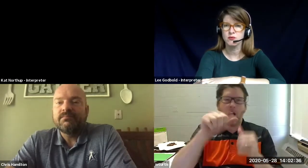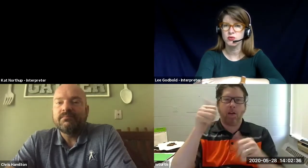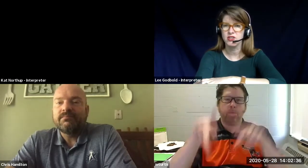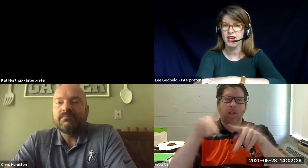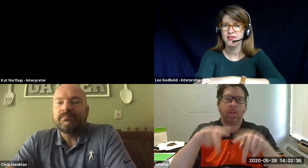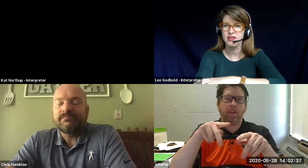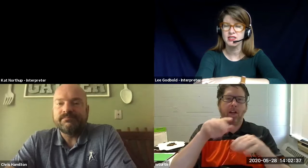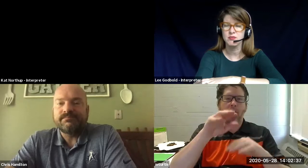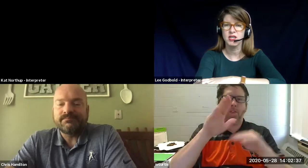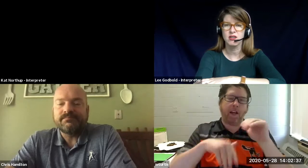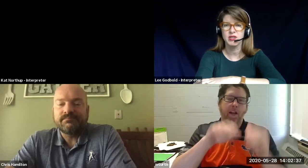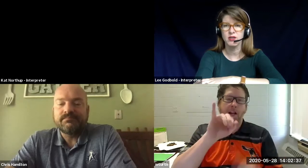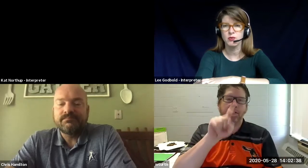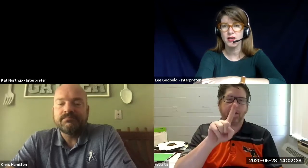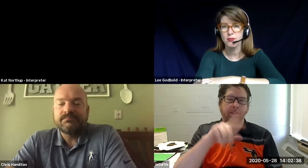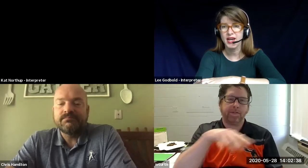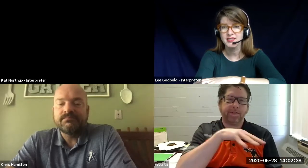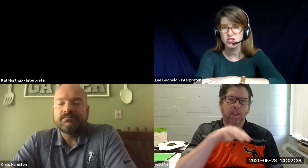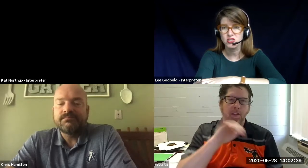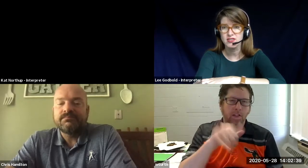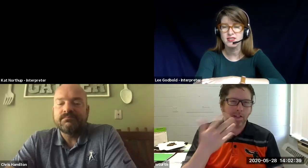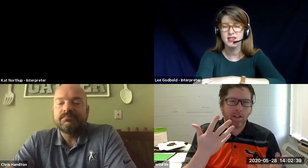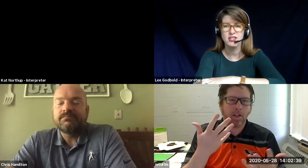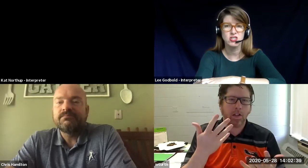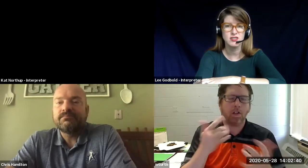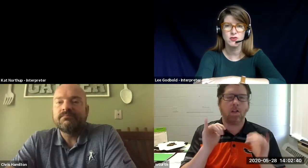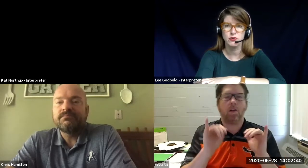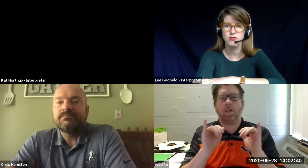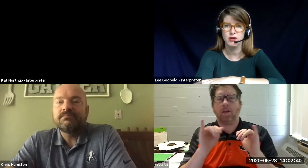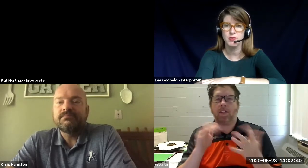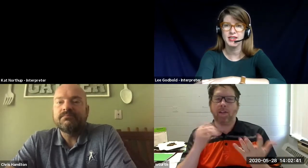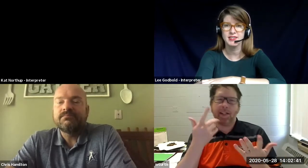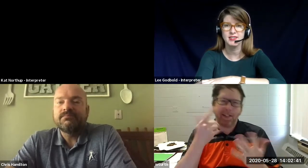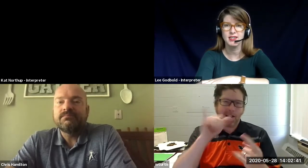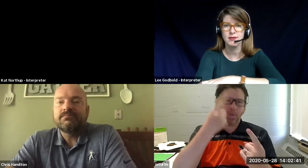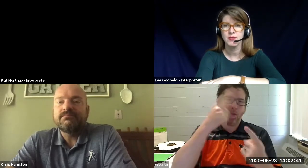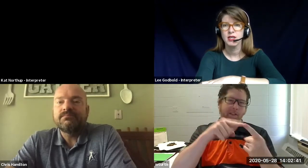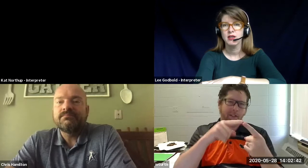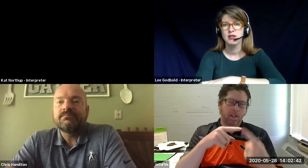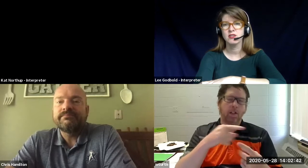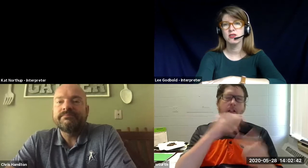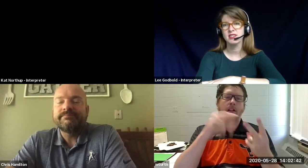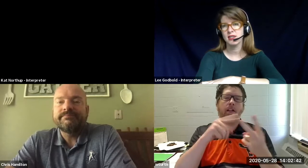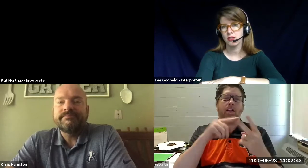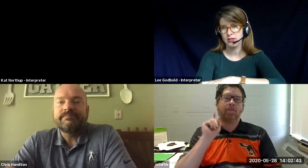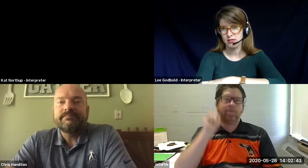with their athletes being on a plane with other passengers? It's not just folks from ISD. And so that's another